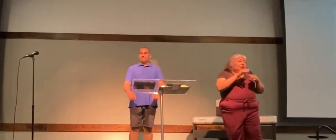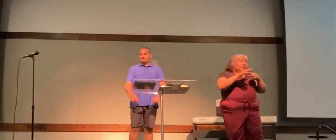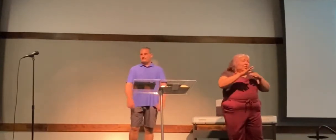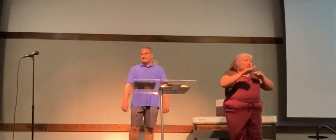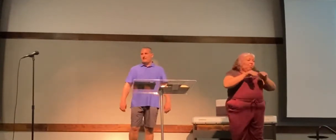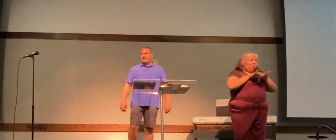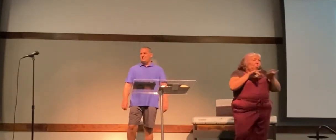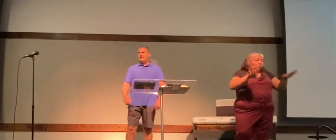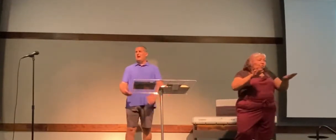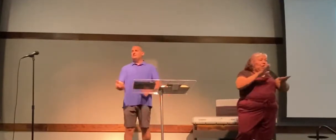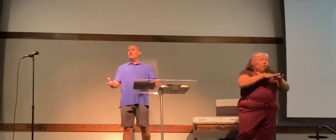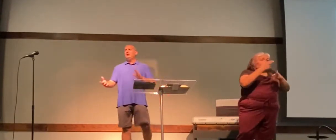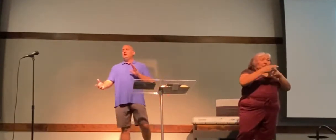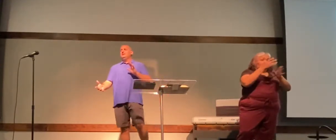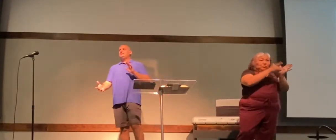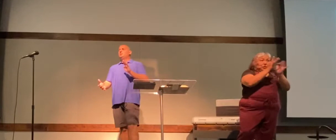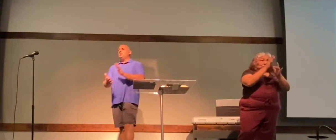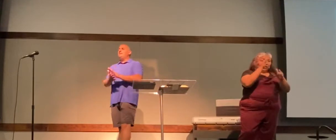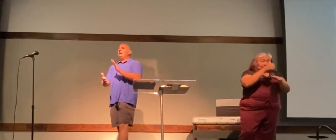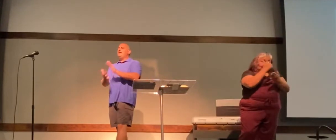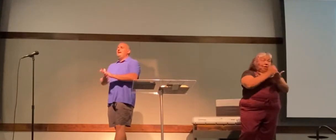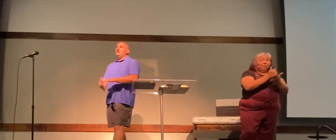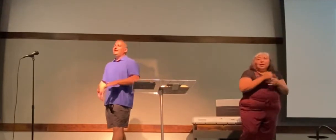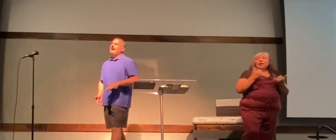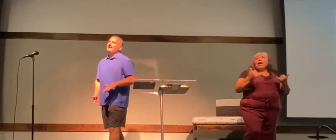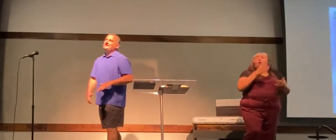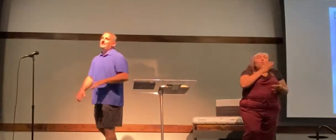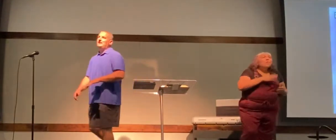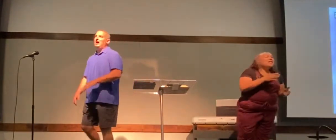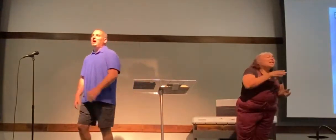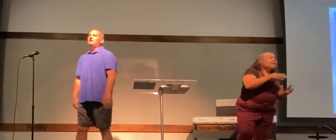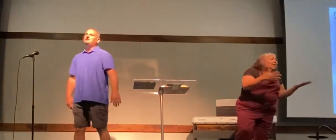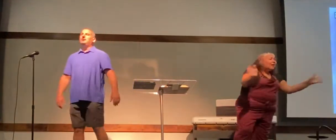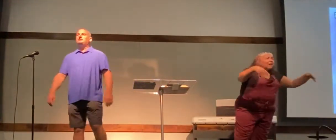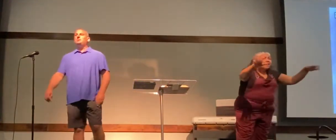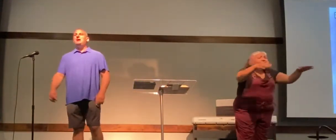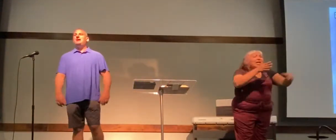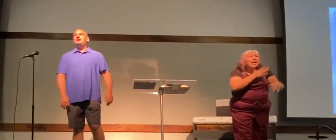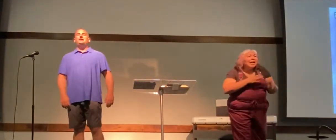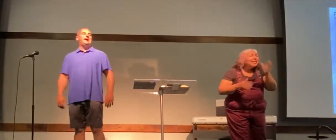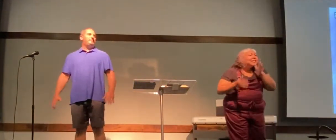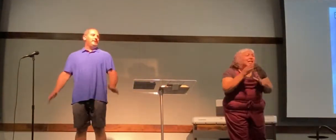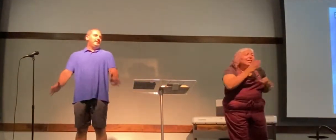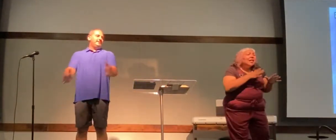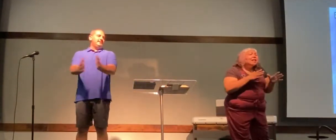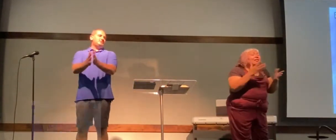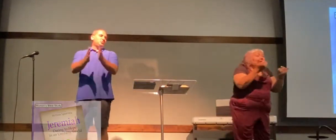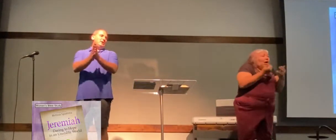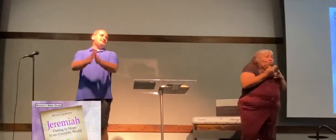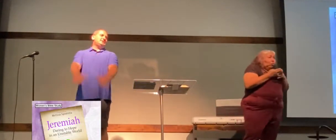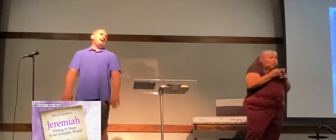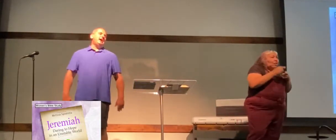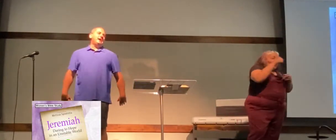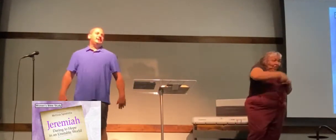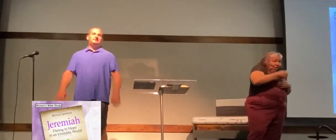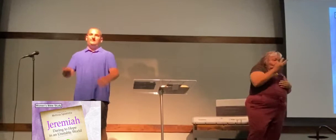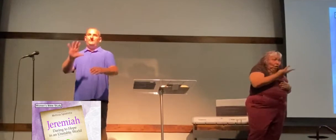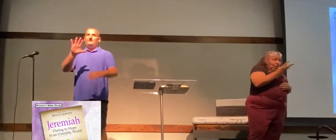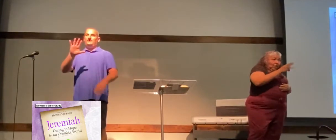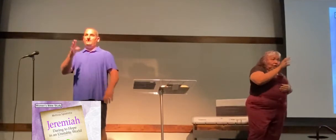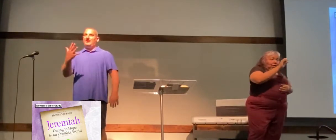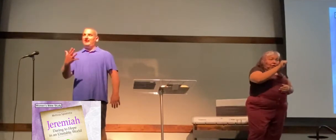Amen. Amen. Awesome. Listen, women, ladies, here we go. It's this week coming up this Wednesday,